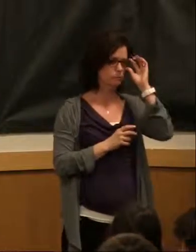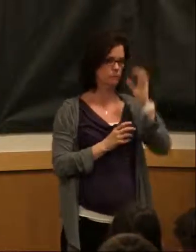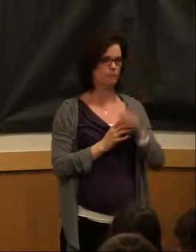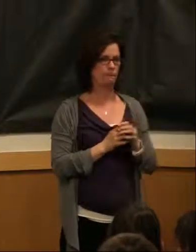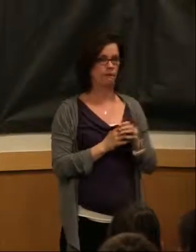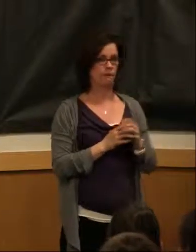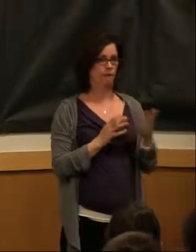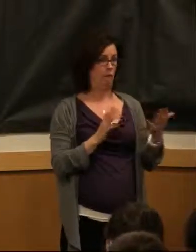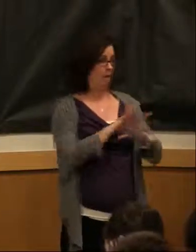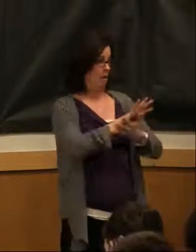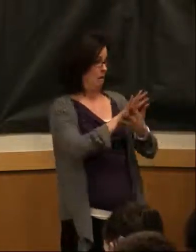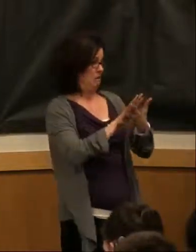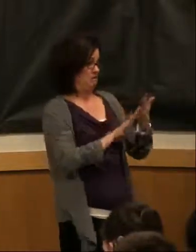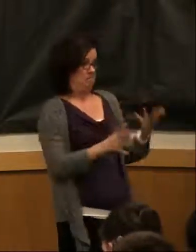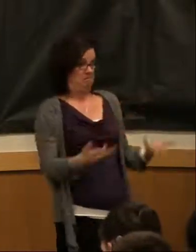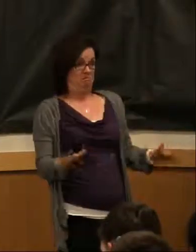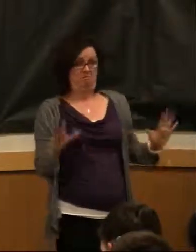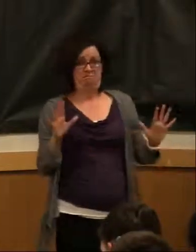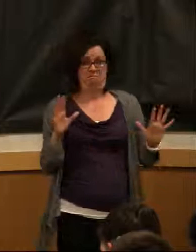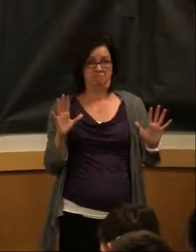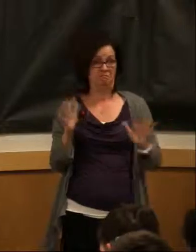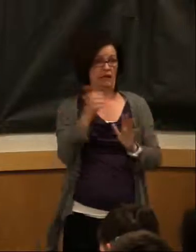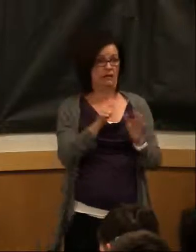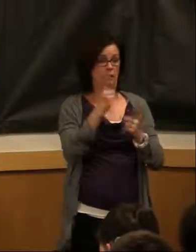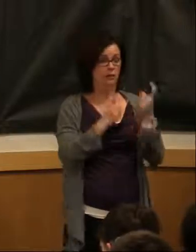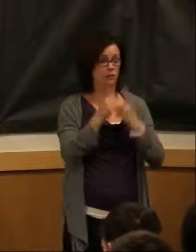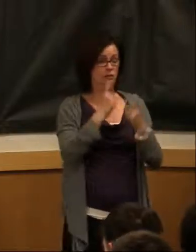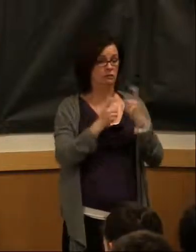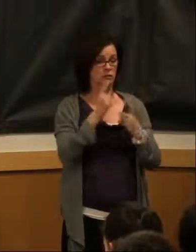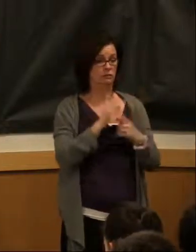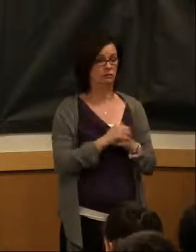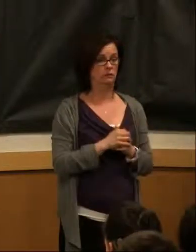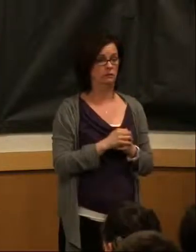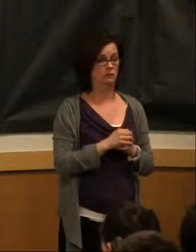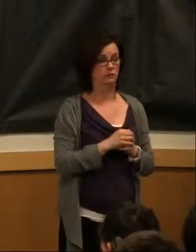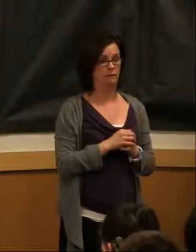And that's all I have. Does anybody have any questions?